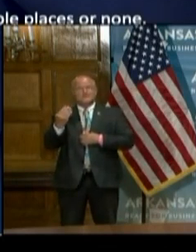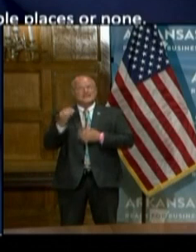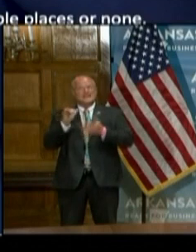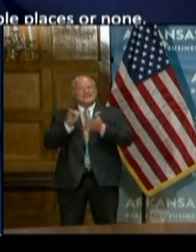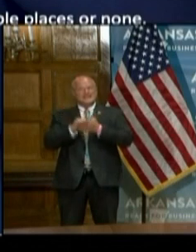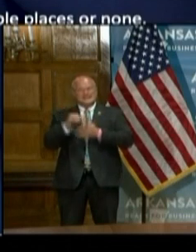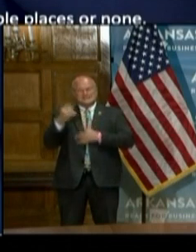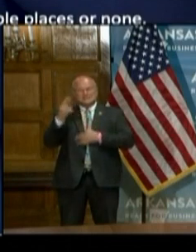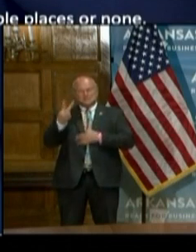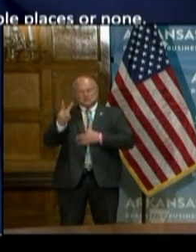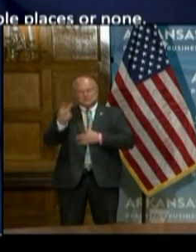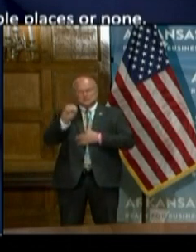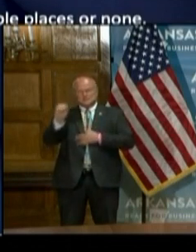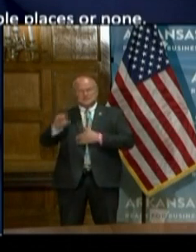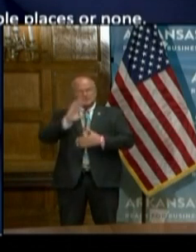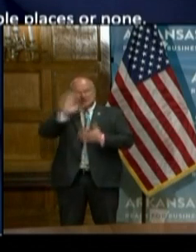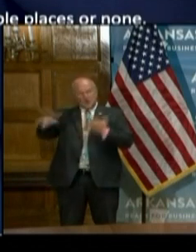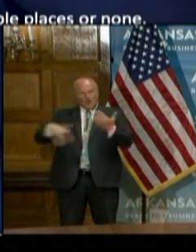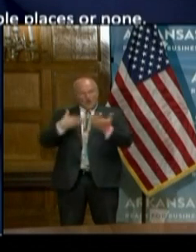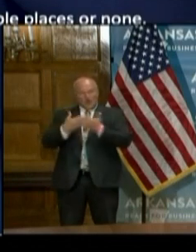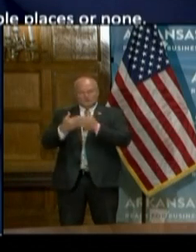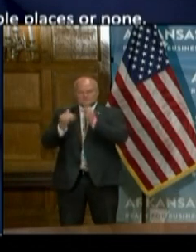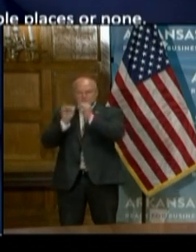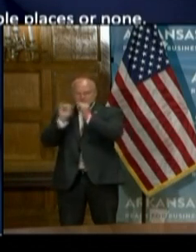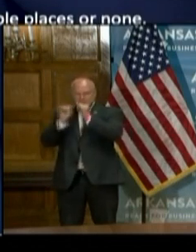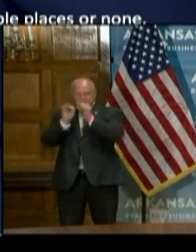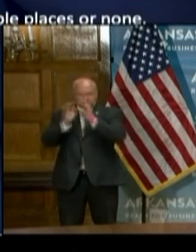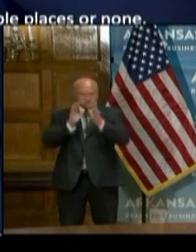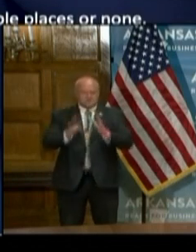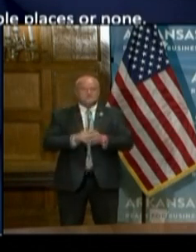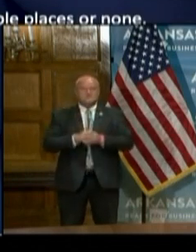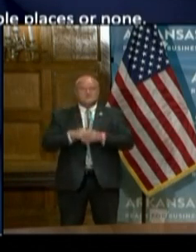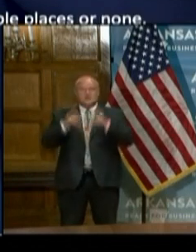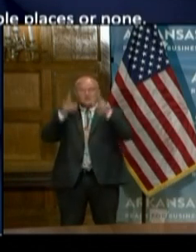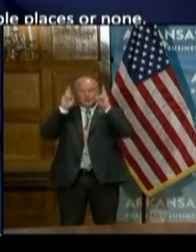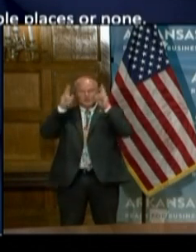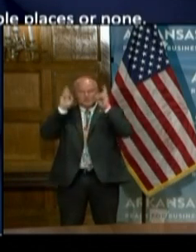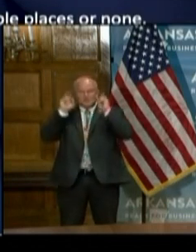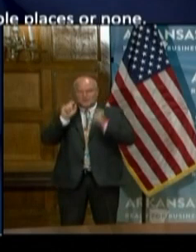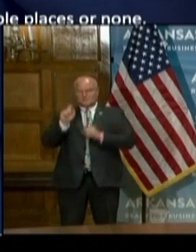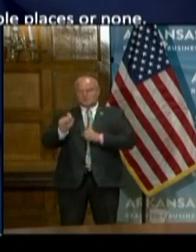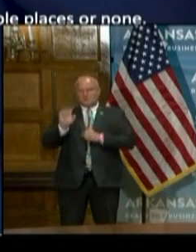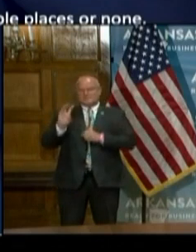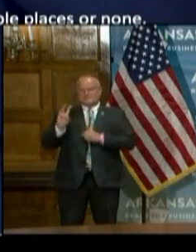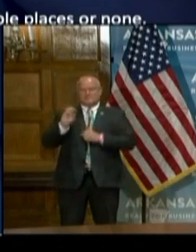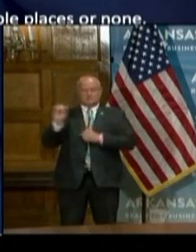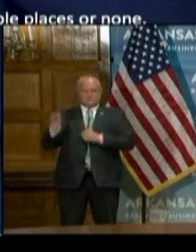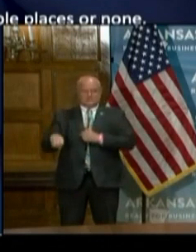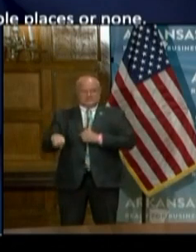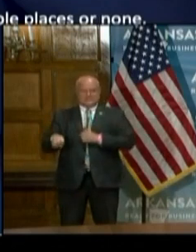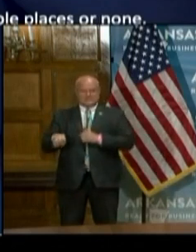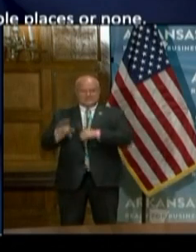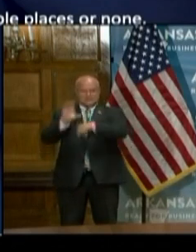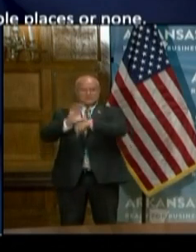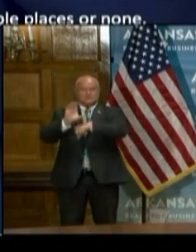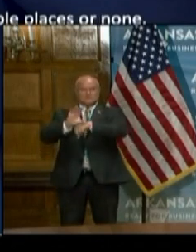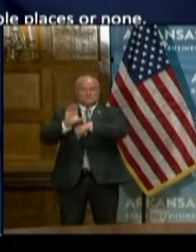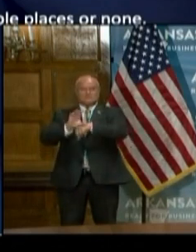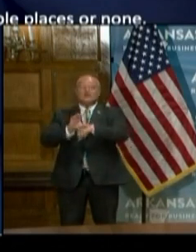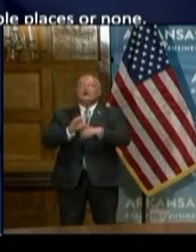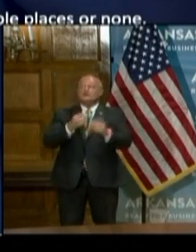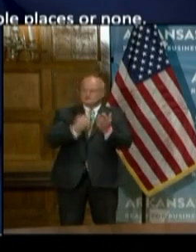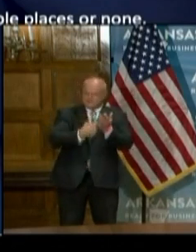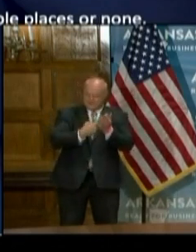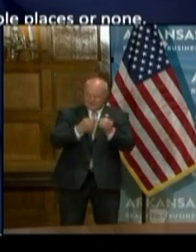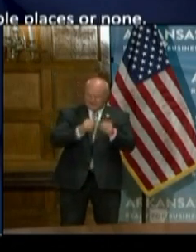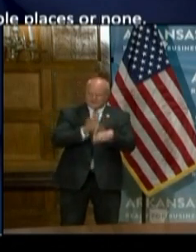which is 2% of all of them that have been interviewed. Barbershops, 0.6%. Churches, we're going to spend